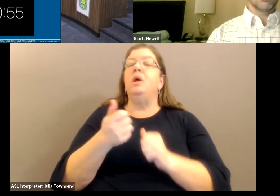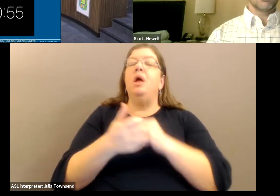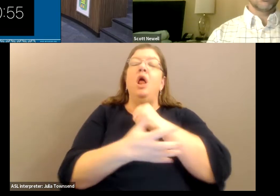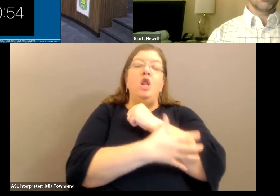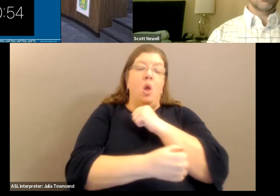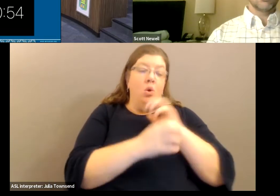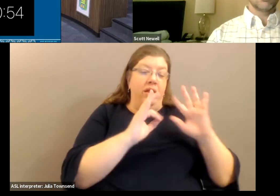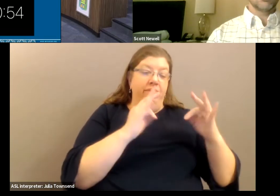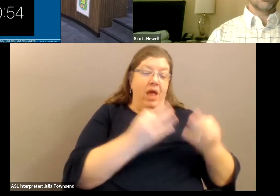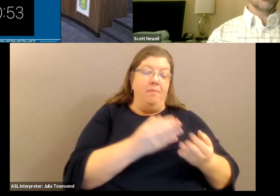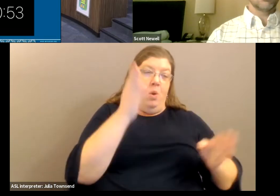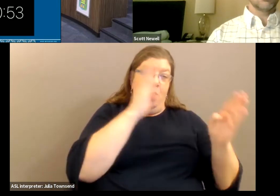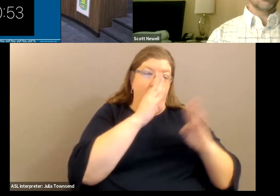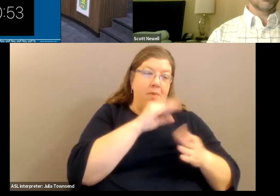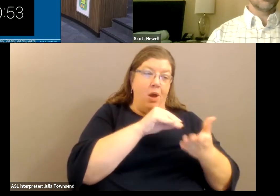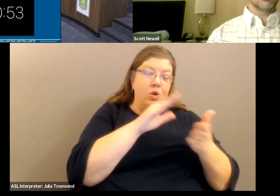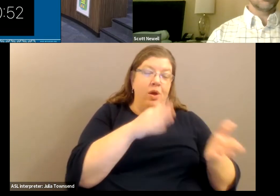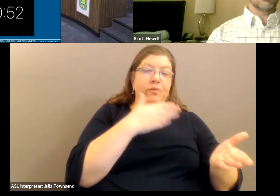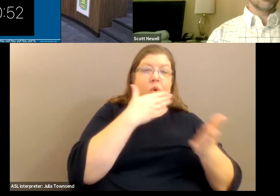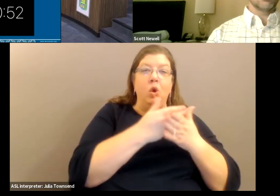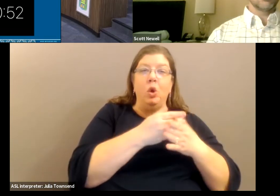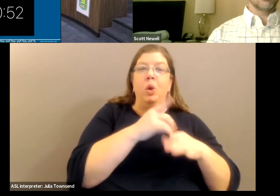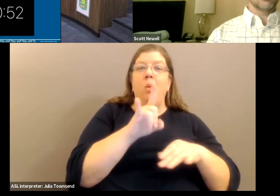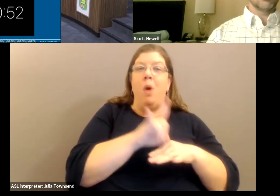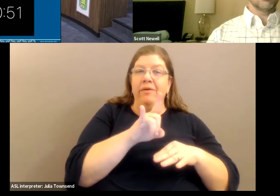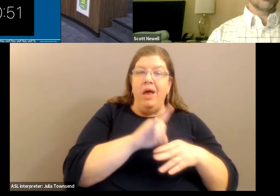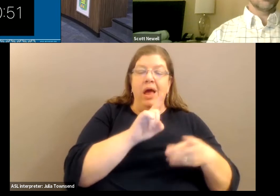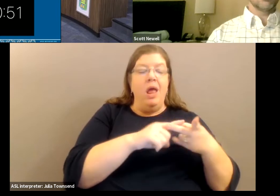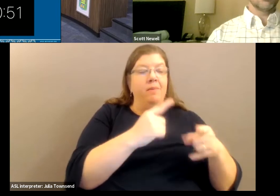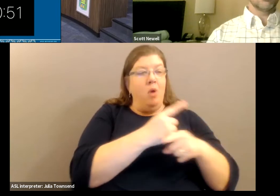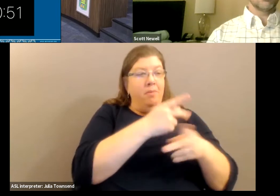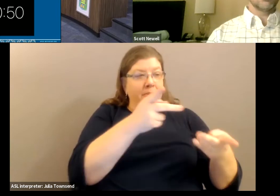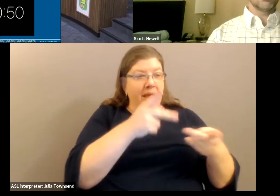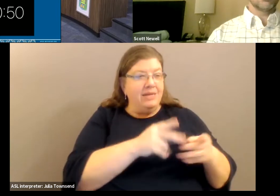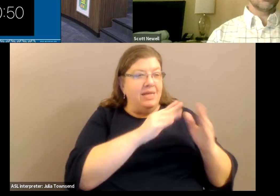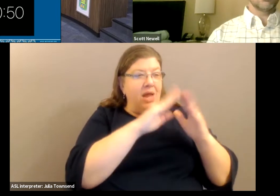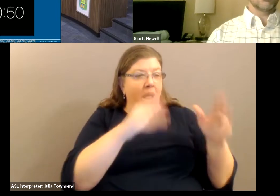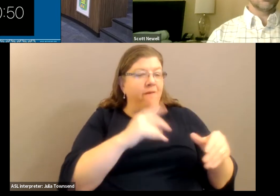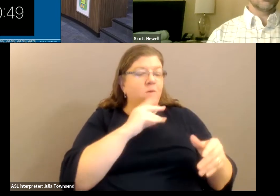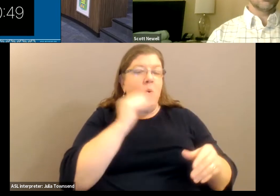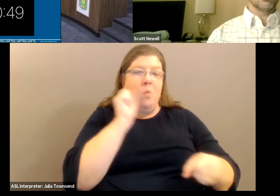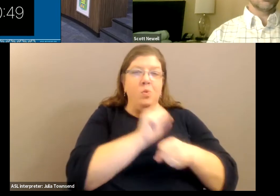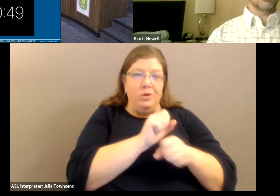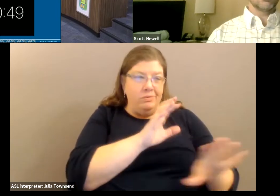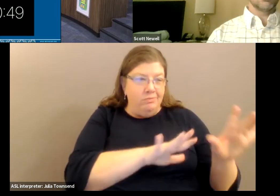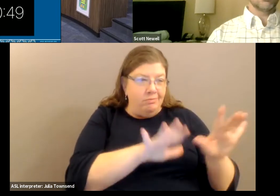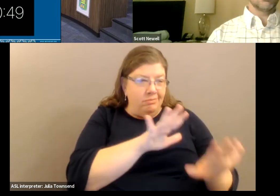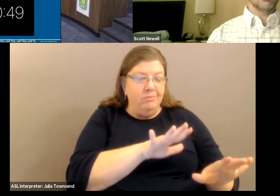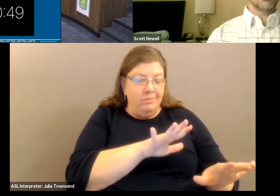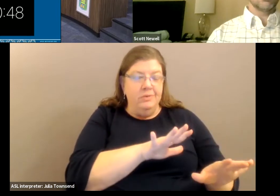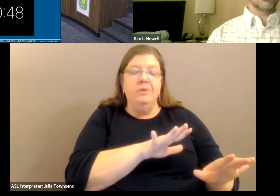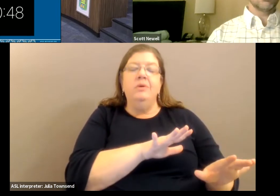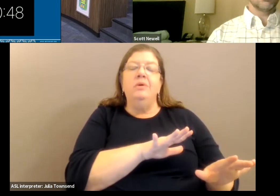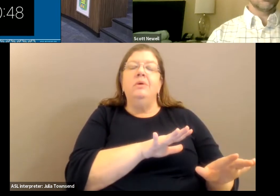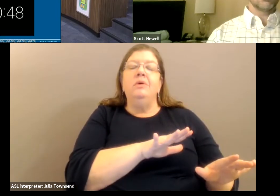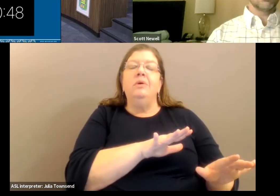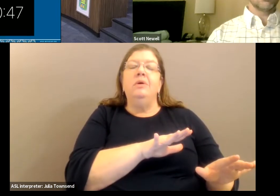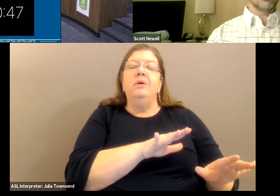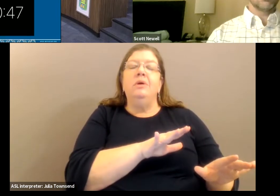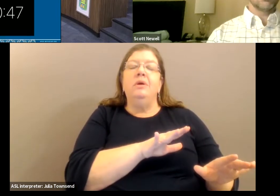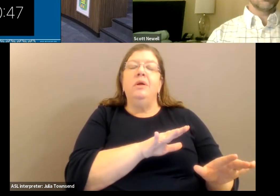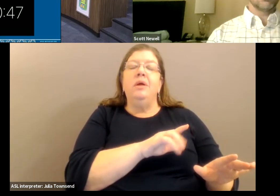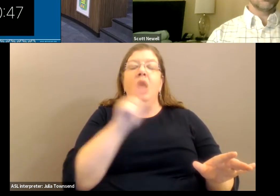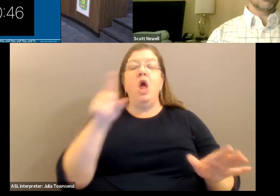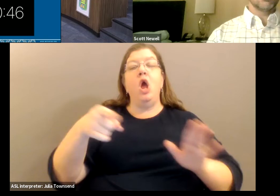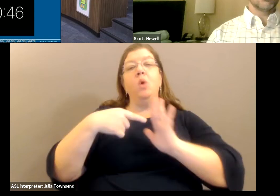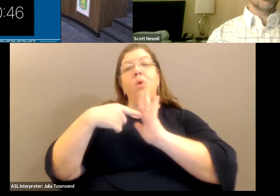families worry about their students having good Wi-Fi or having a proper space in their household to do homework. How would a representative from